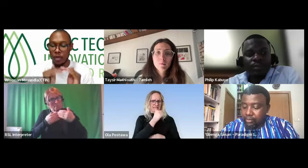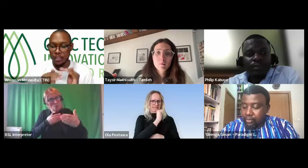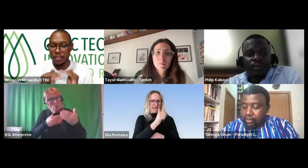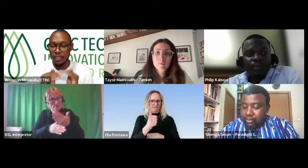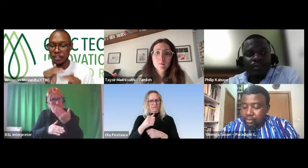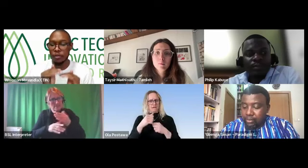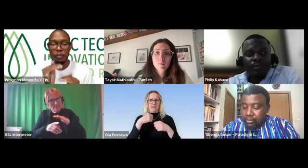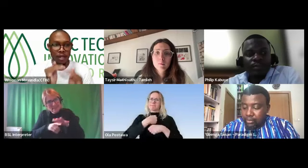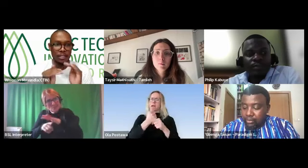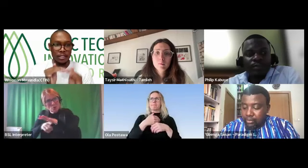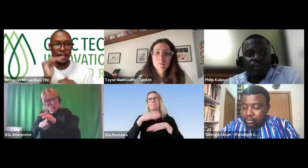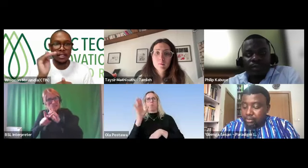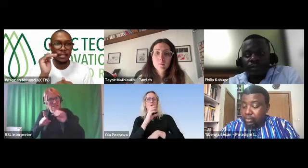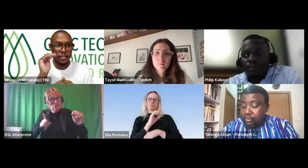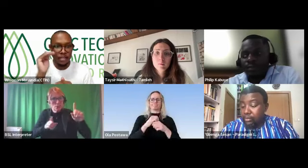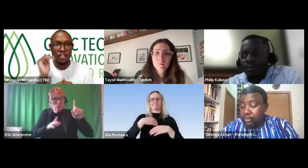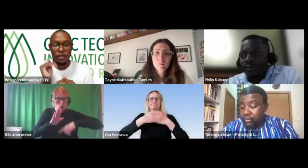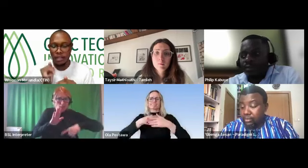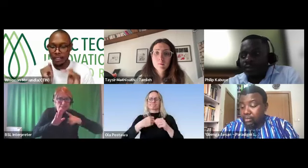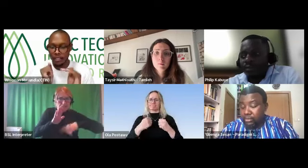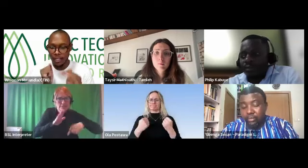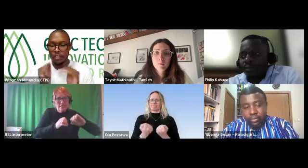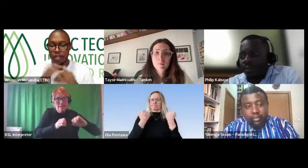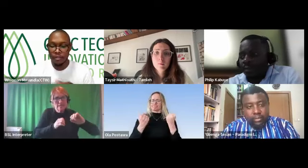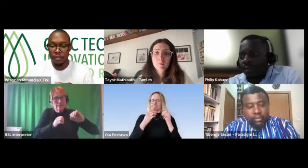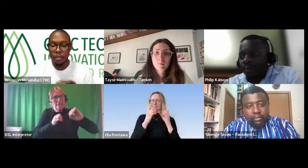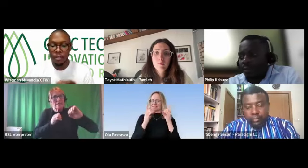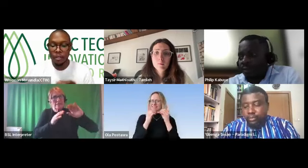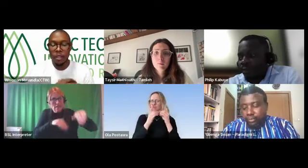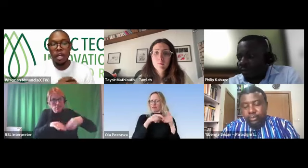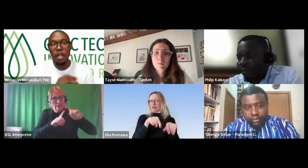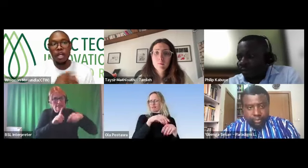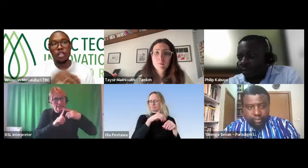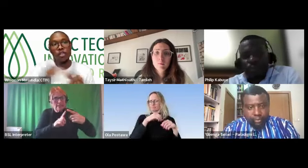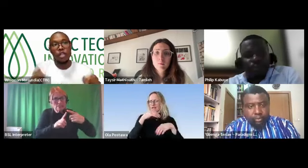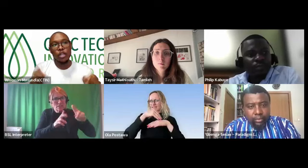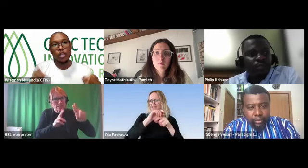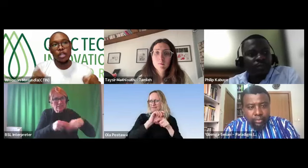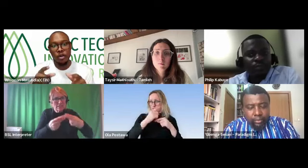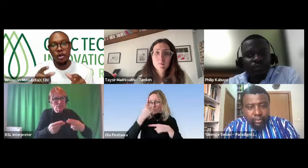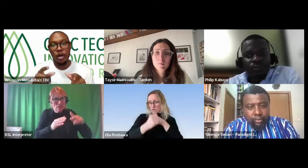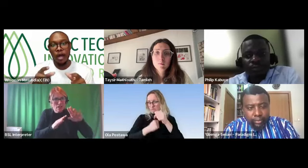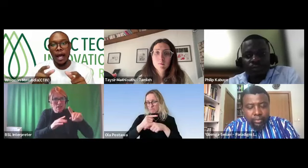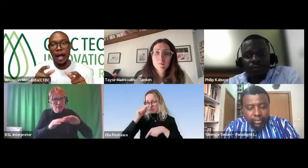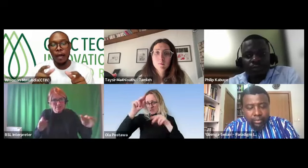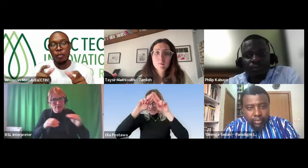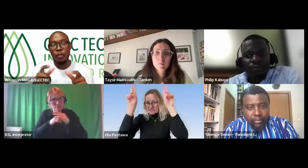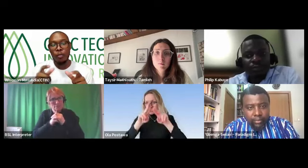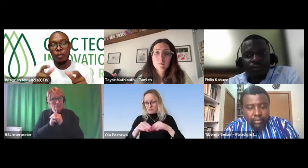effectively influence the digital policies at this national and international level to ensure